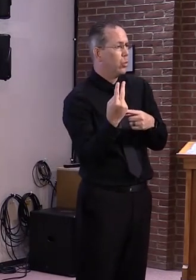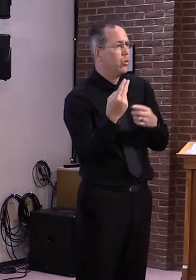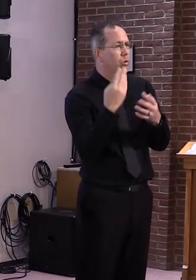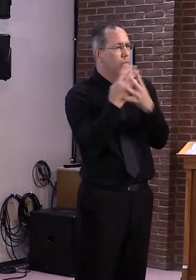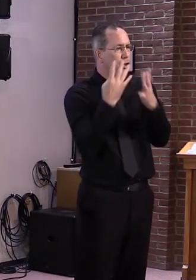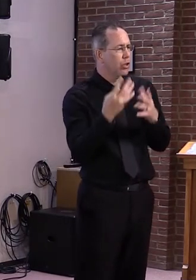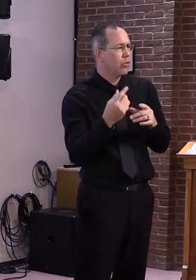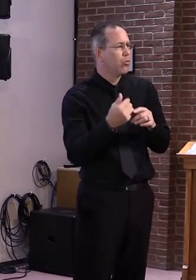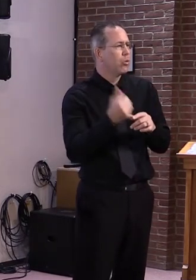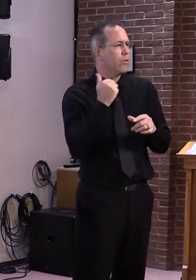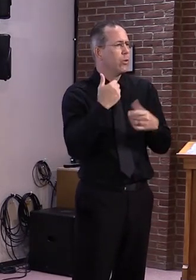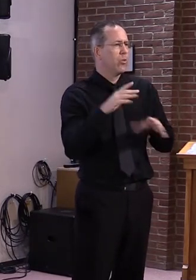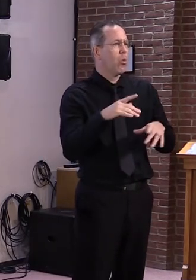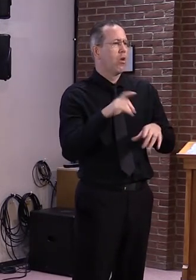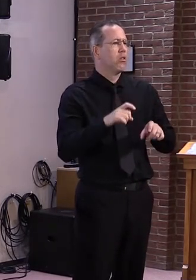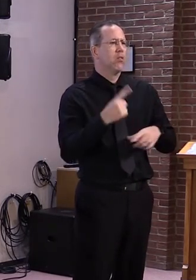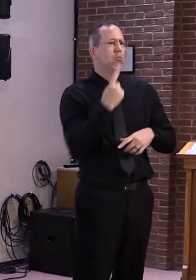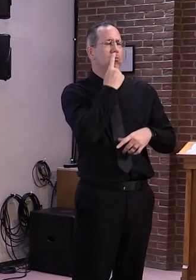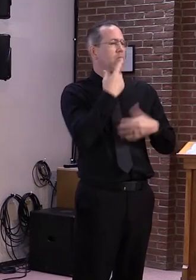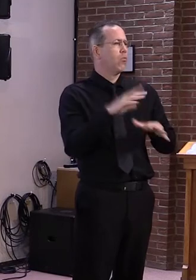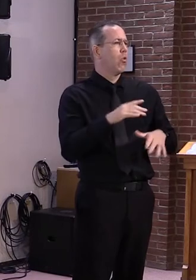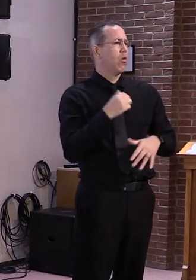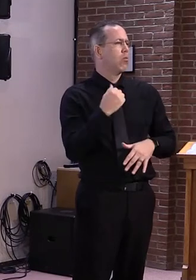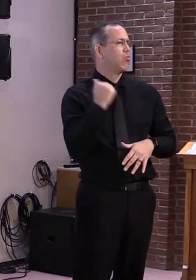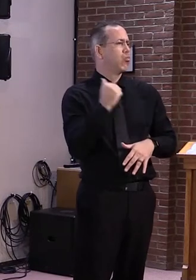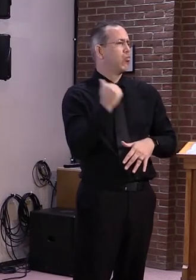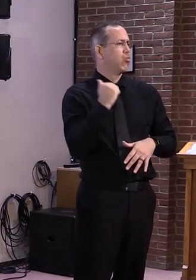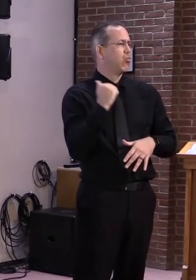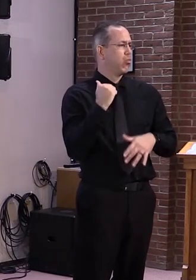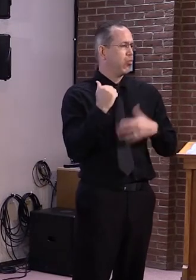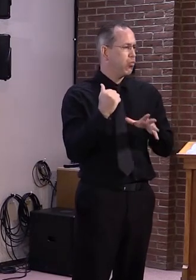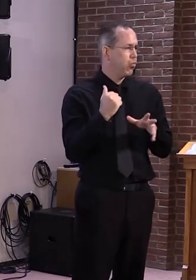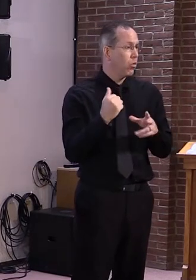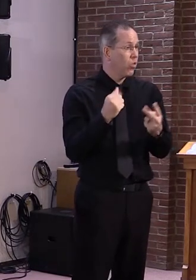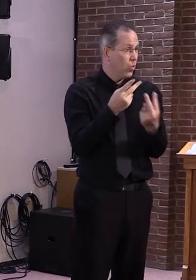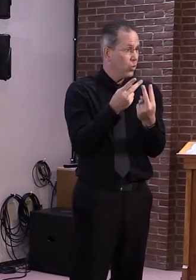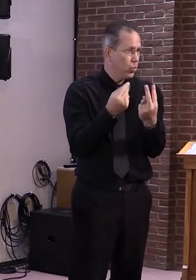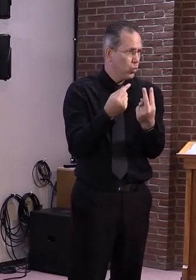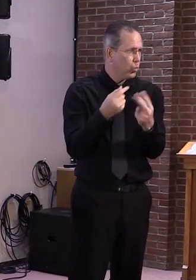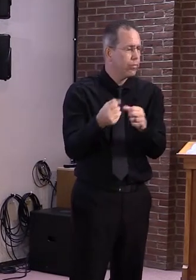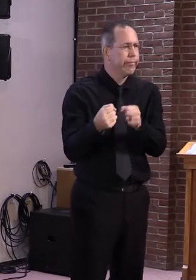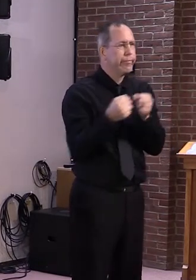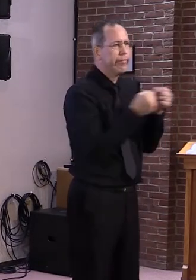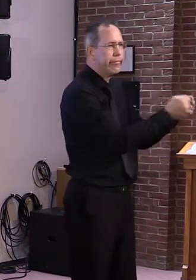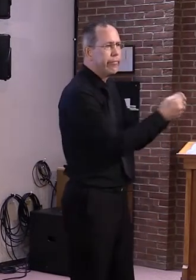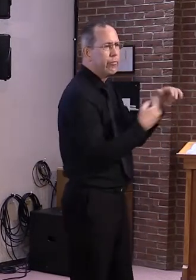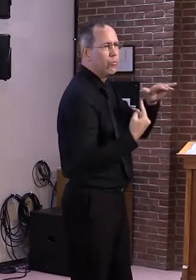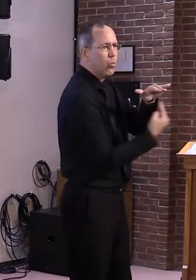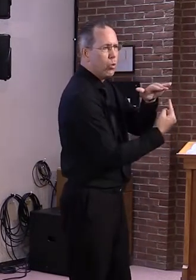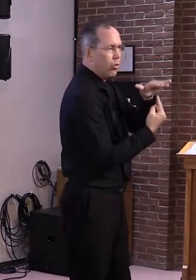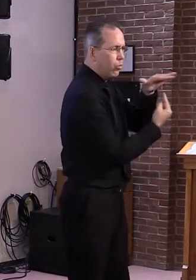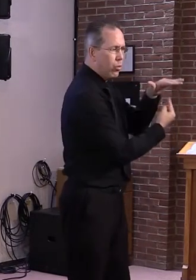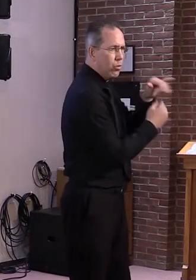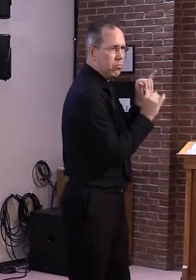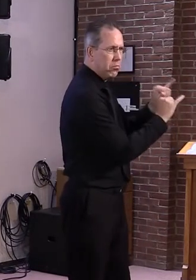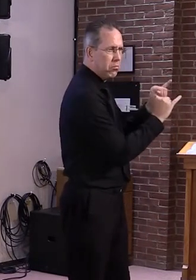placed in isolation for 14 days. Those are isolation facilities, medical facilities,